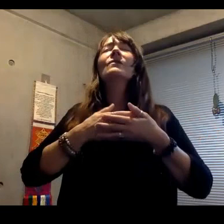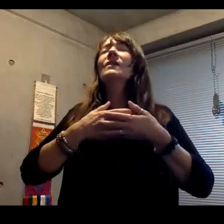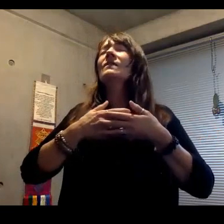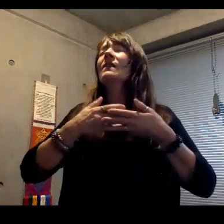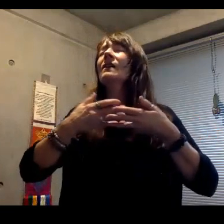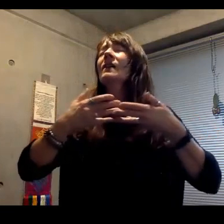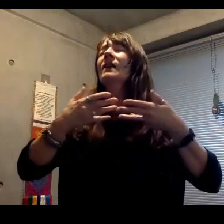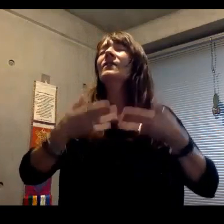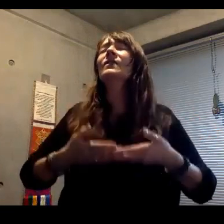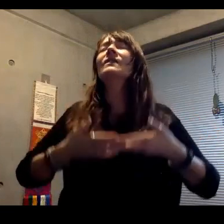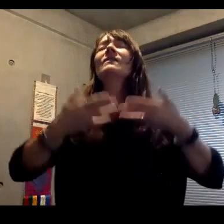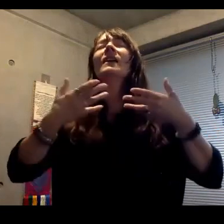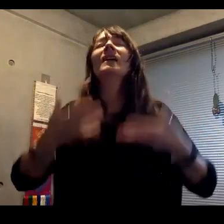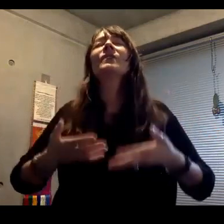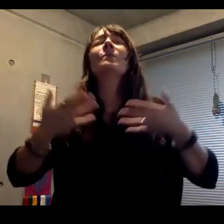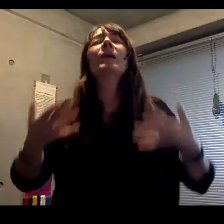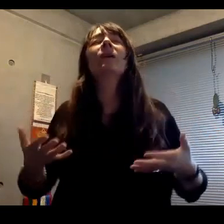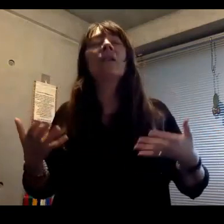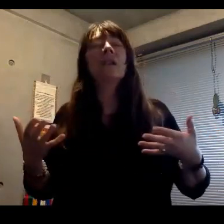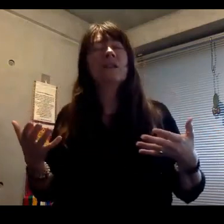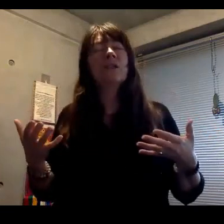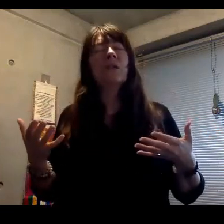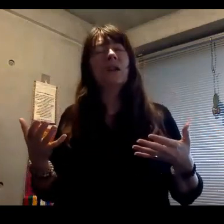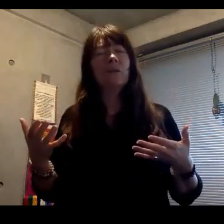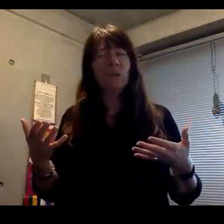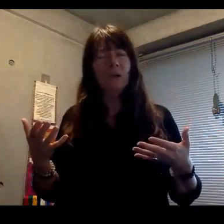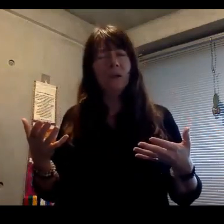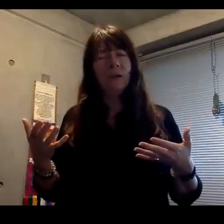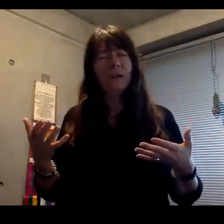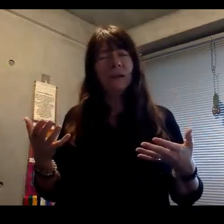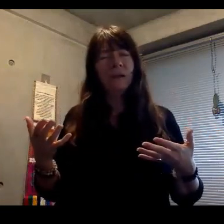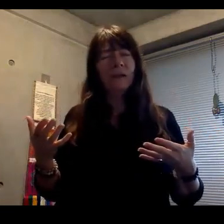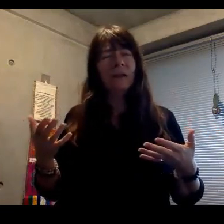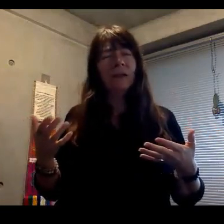It's this experience you're there for.